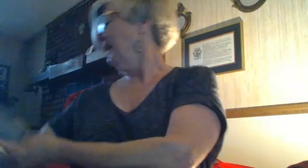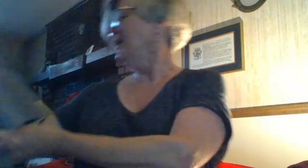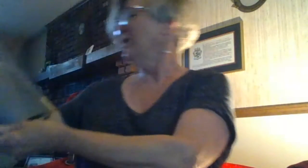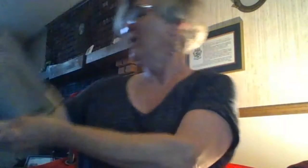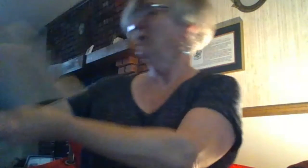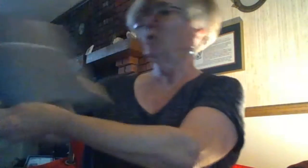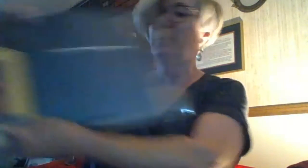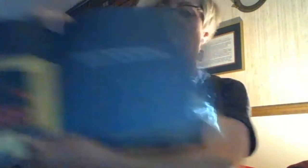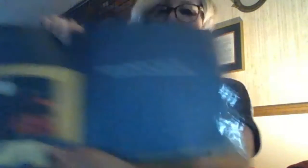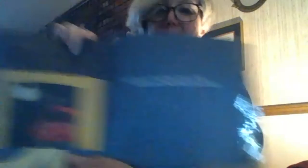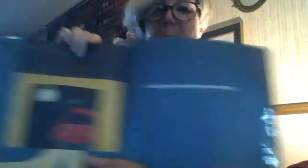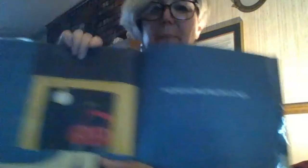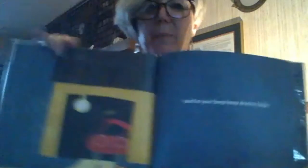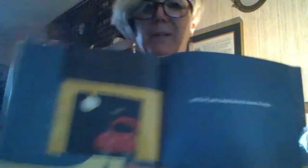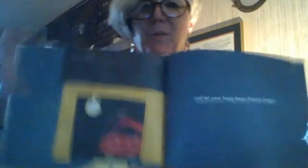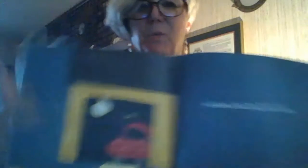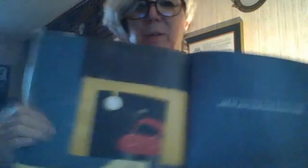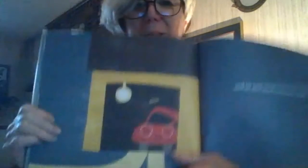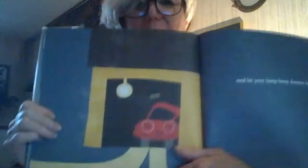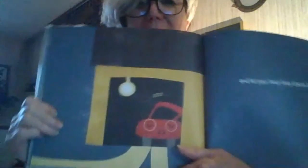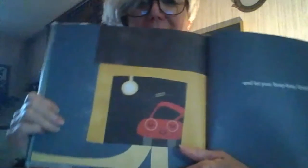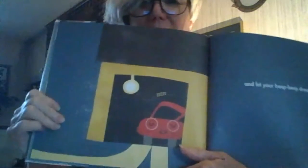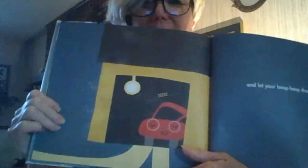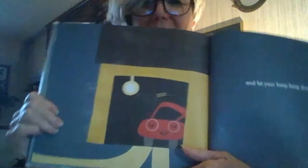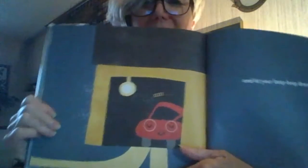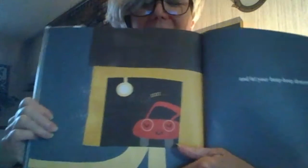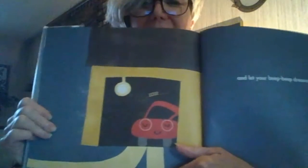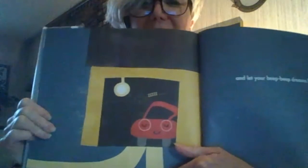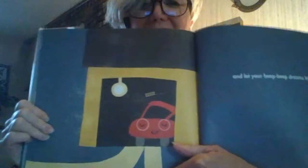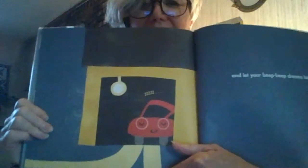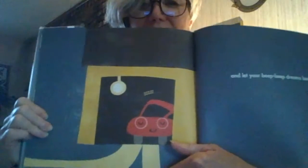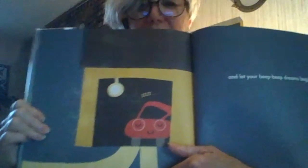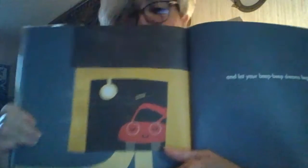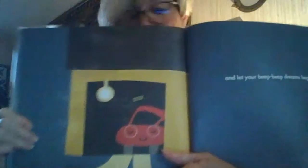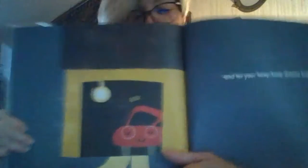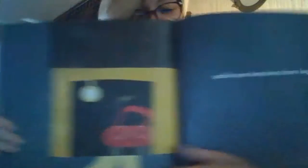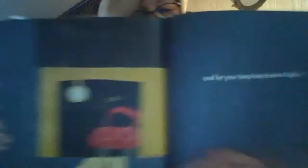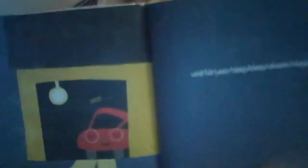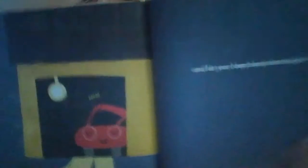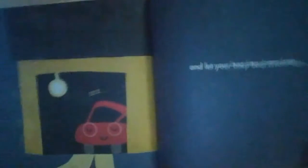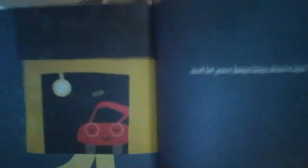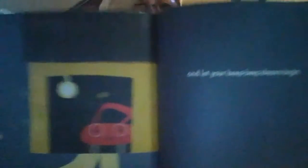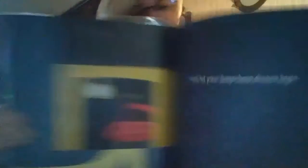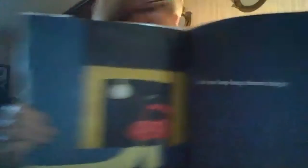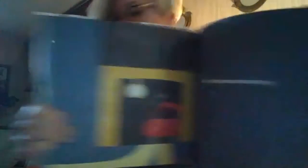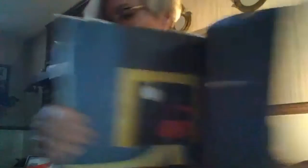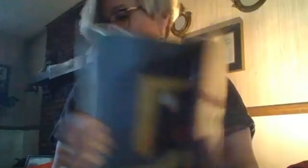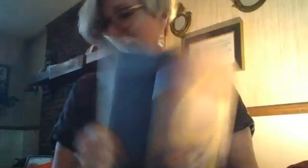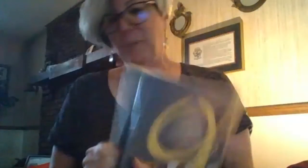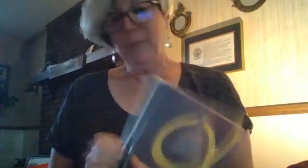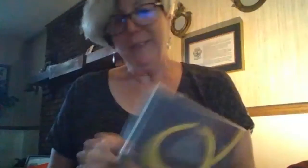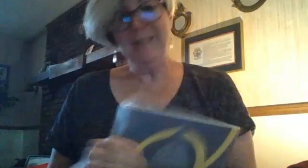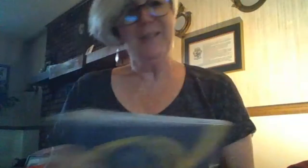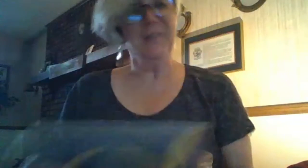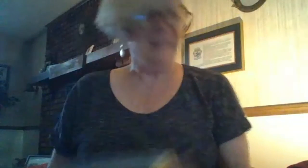And let your beep, beep dreams begin. So he got back home, got to see all that